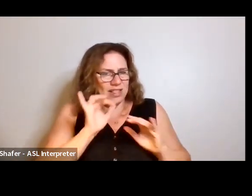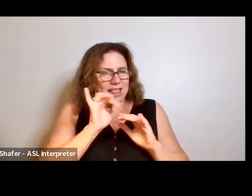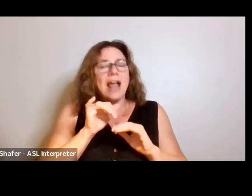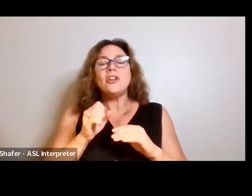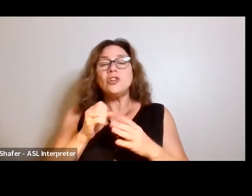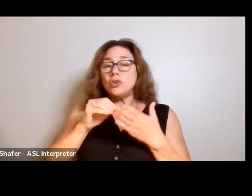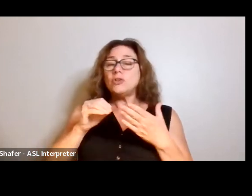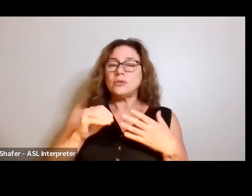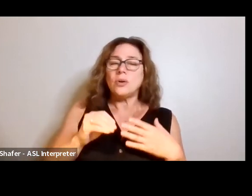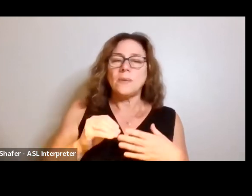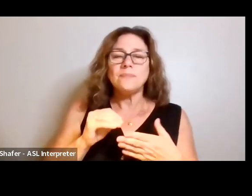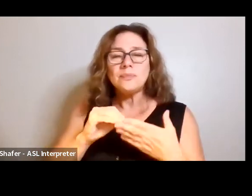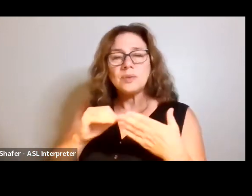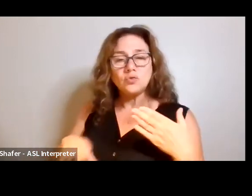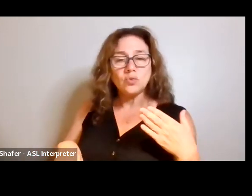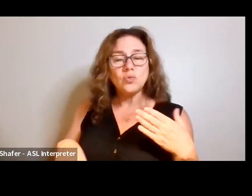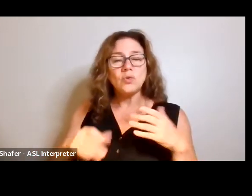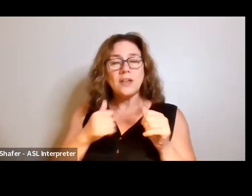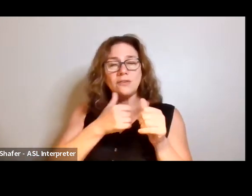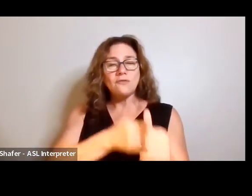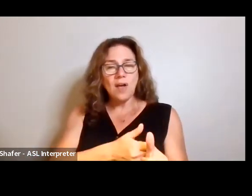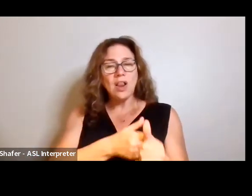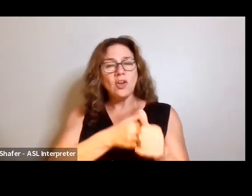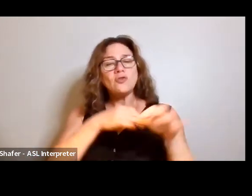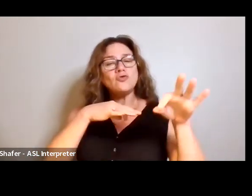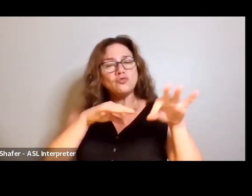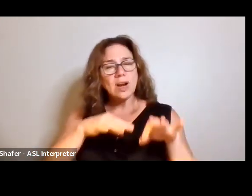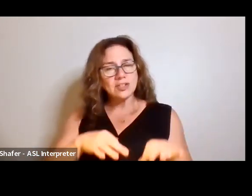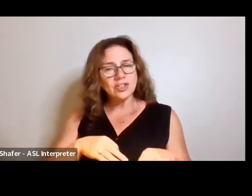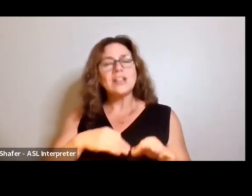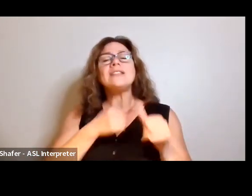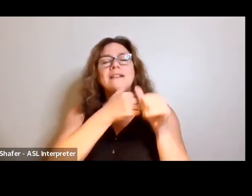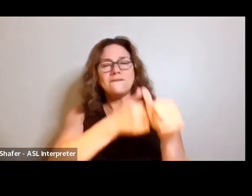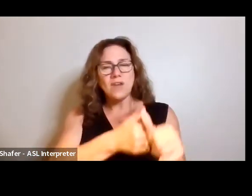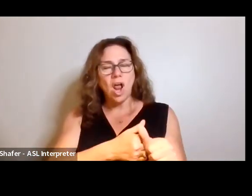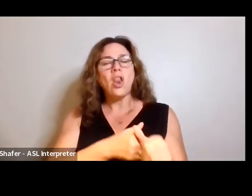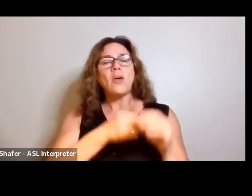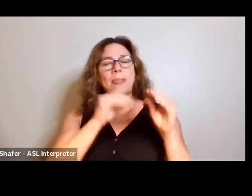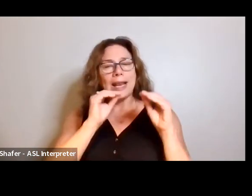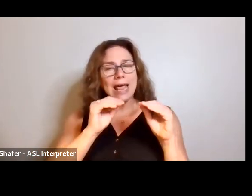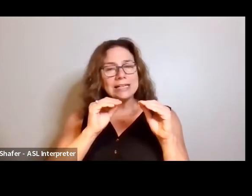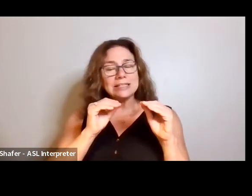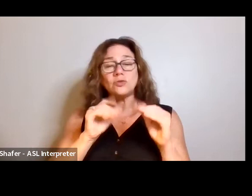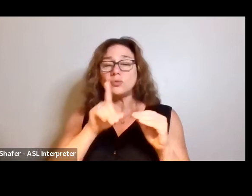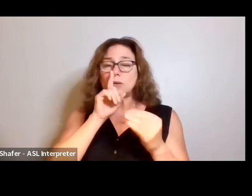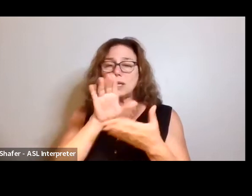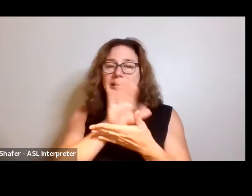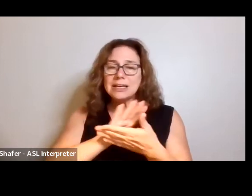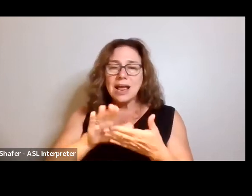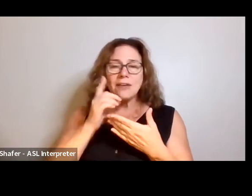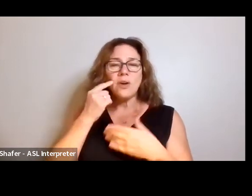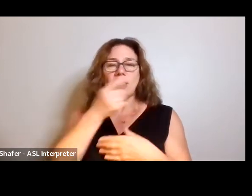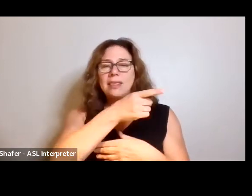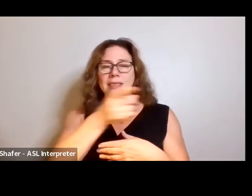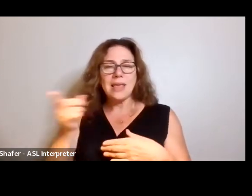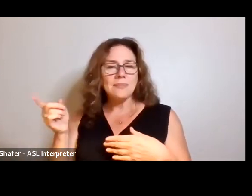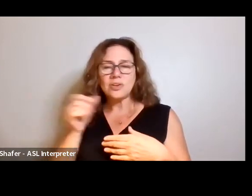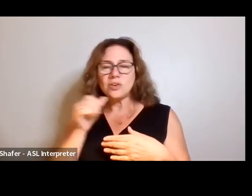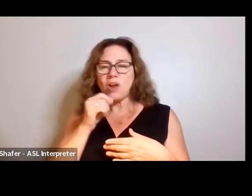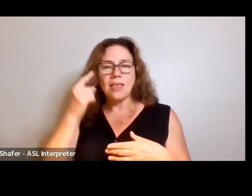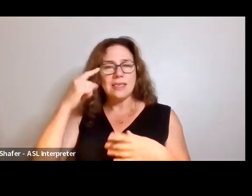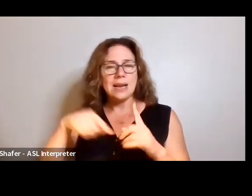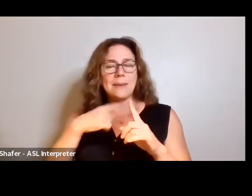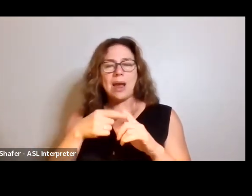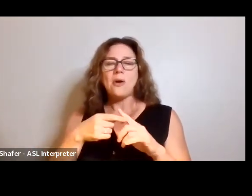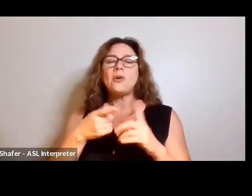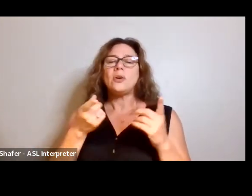they followed the lessons that were given. So it was really nice for them not to have to think about what they were going to do